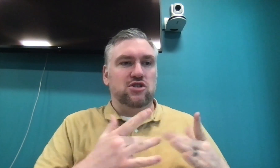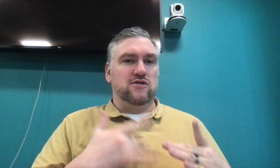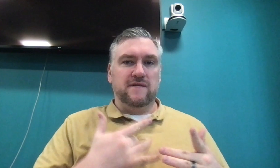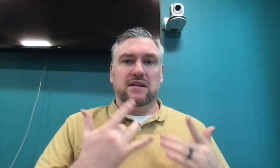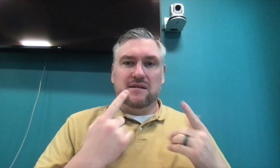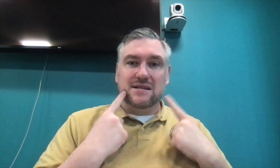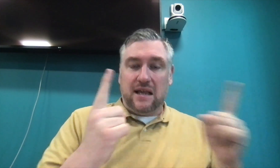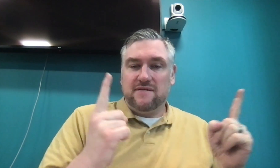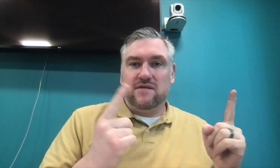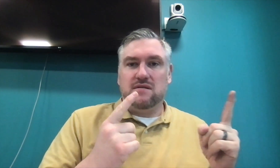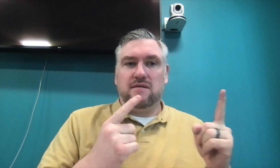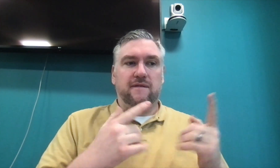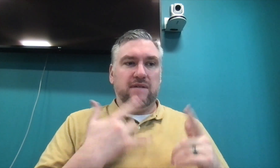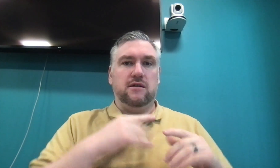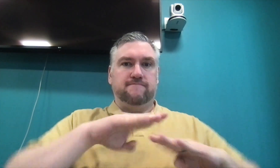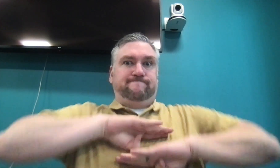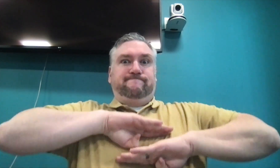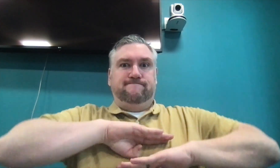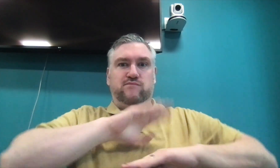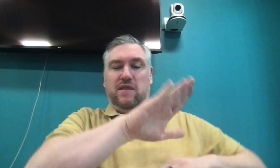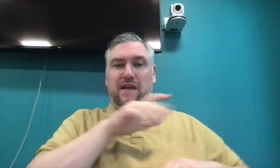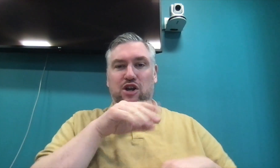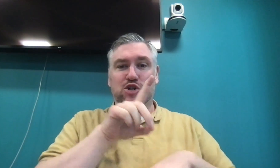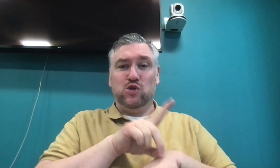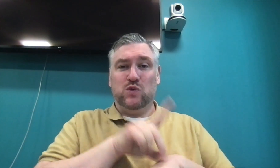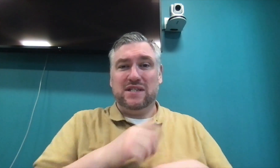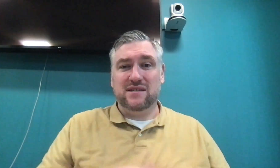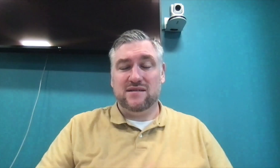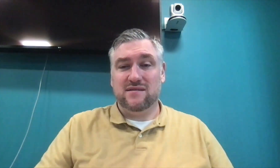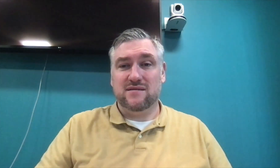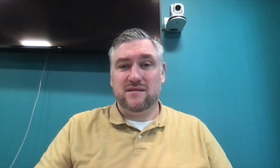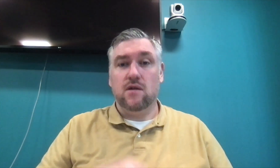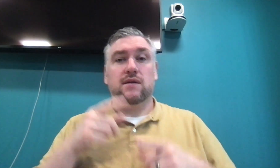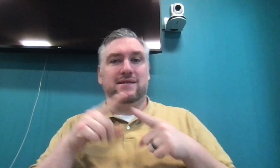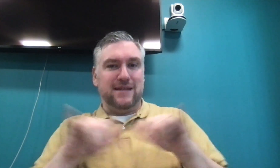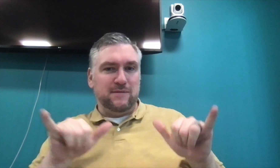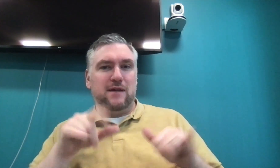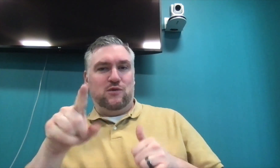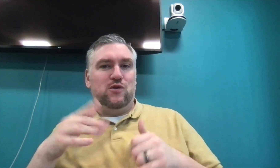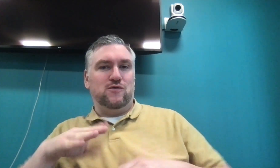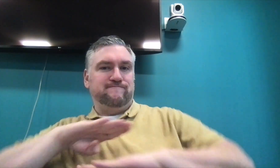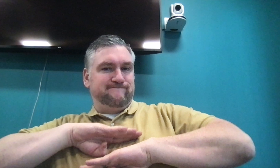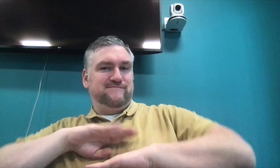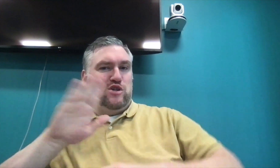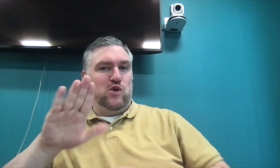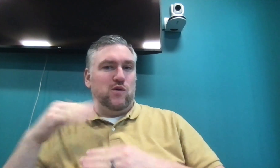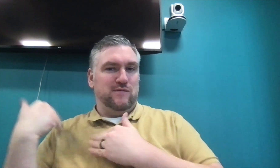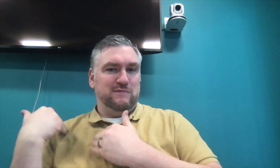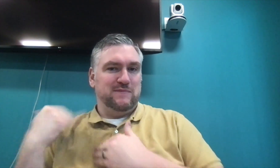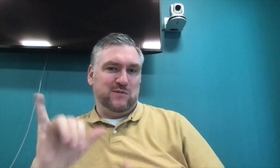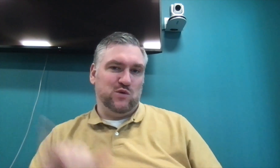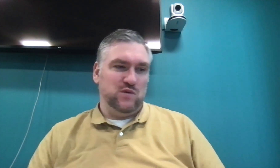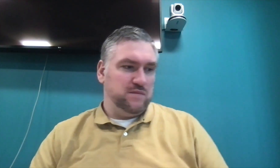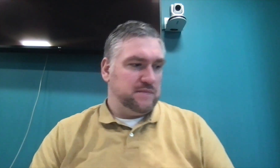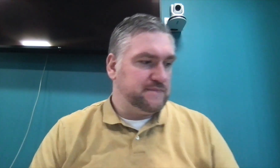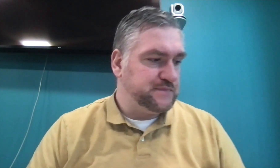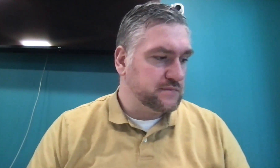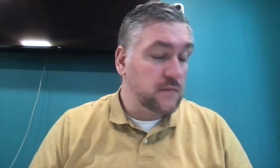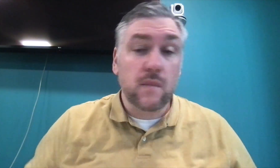as a human is going to help teachers feel successful and meet their duties, at the same time meeting what you are responsible for as